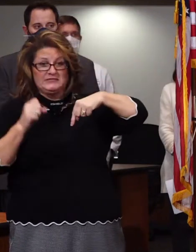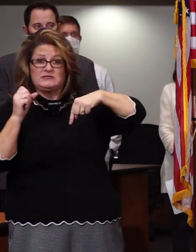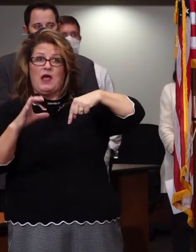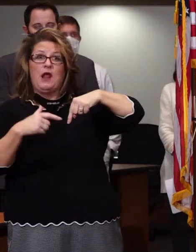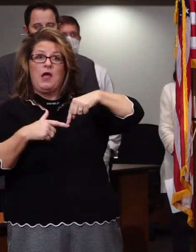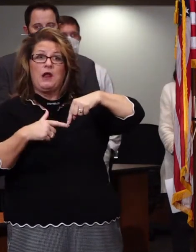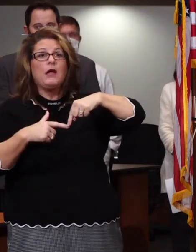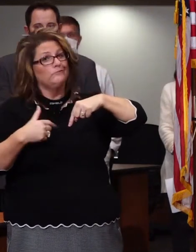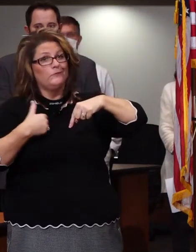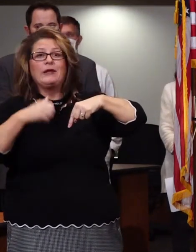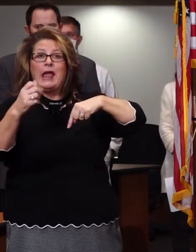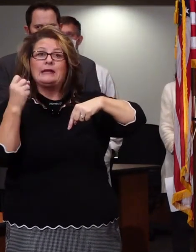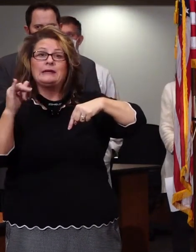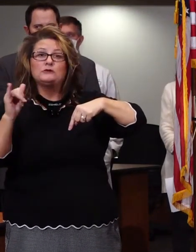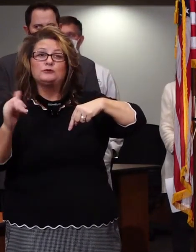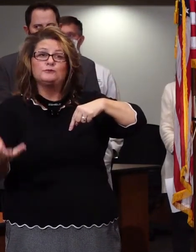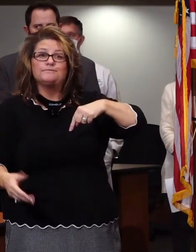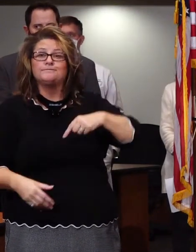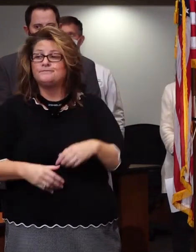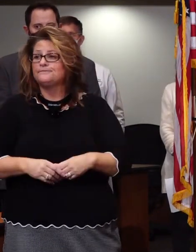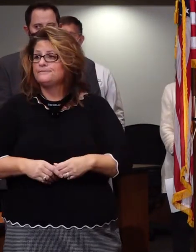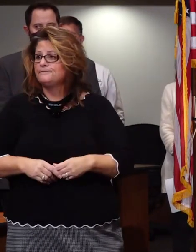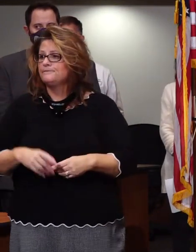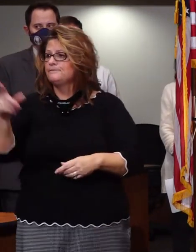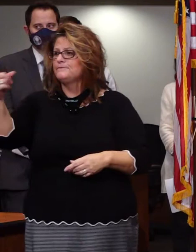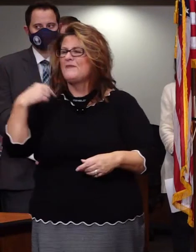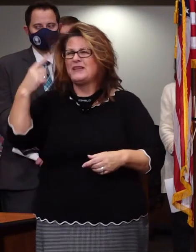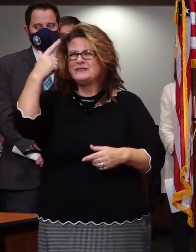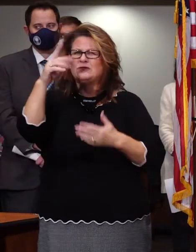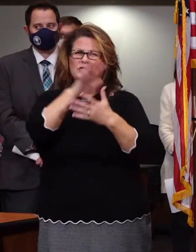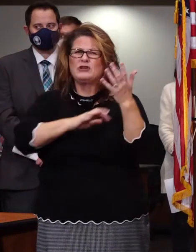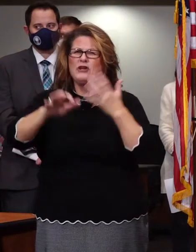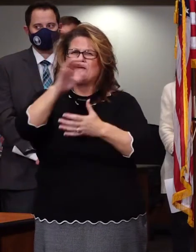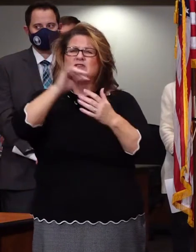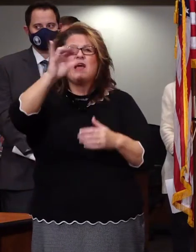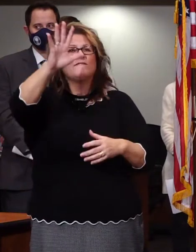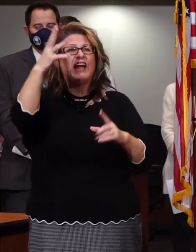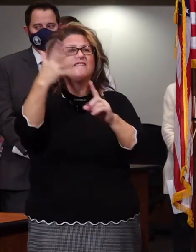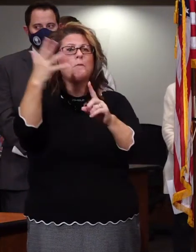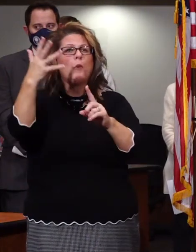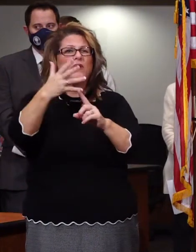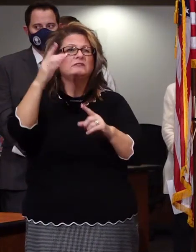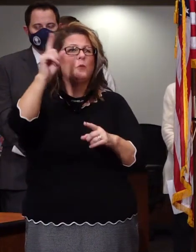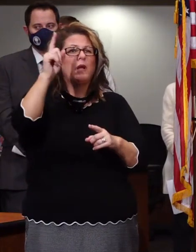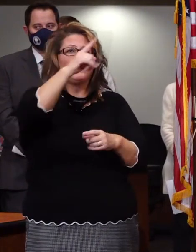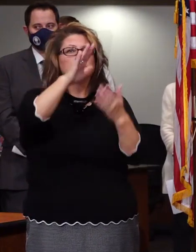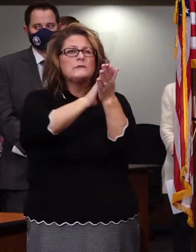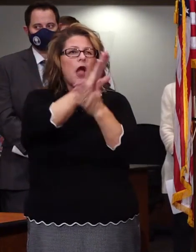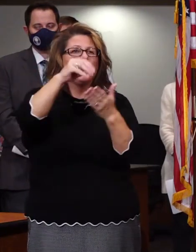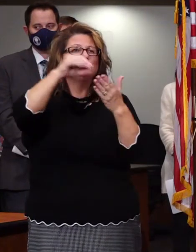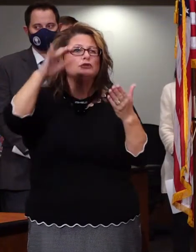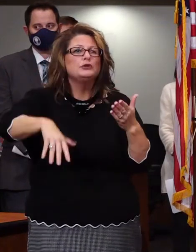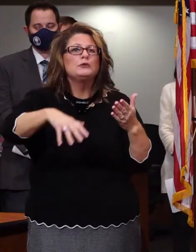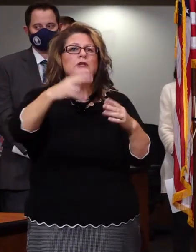got to be very careful. Yes, ma'am? Governor, I think there's a lot of confusion, especially in 5 Points, where we see all these college students going out and wearing their